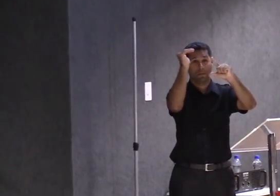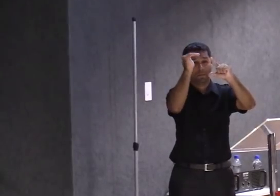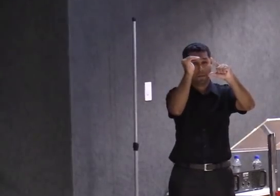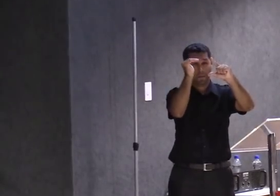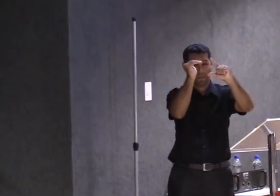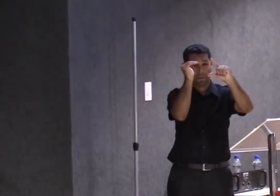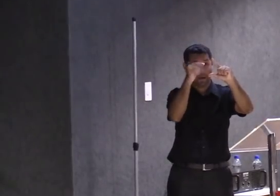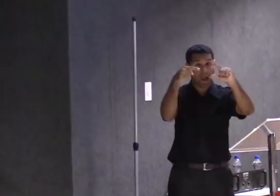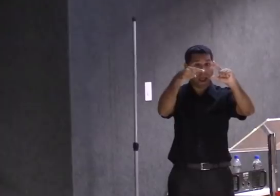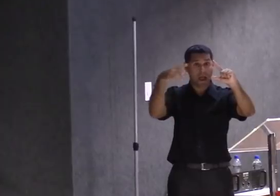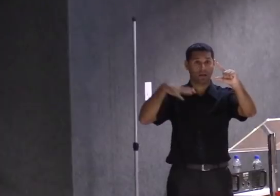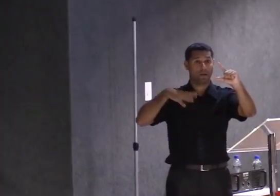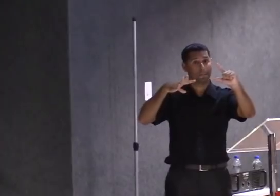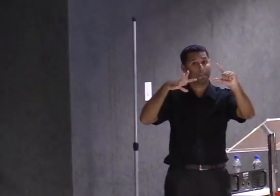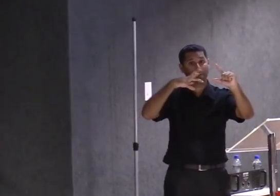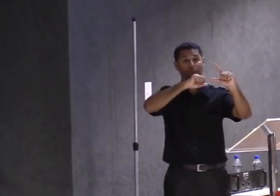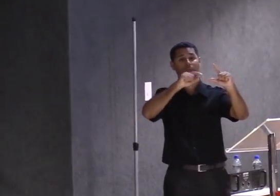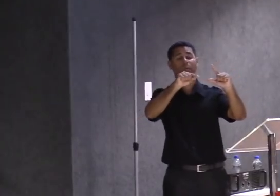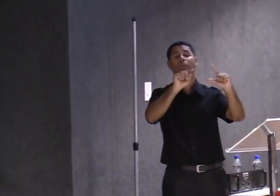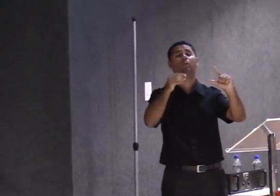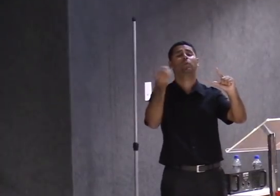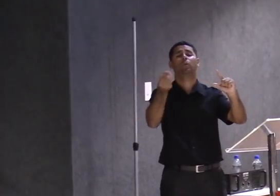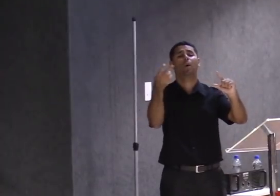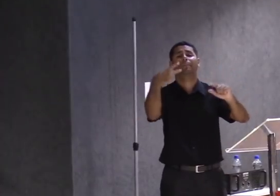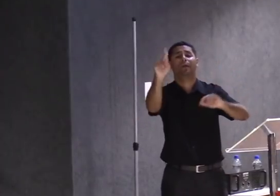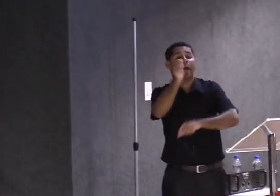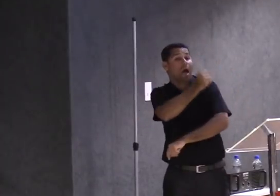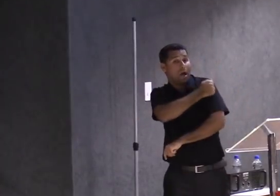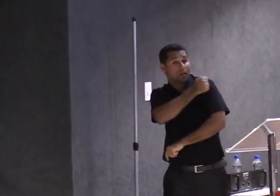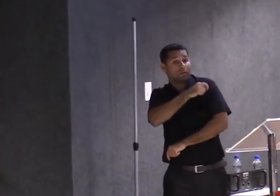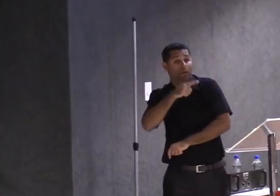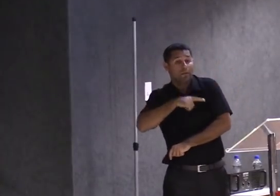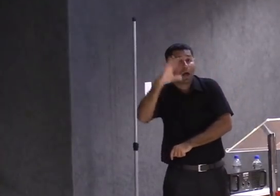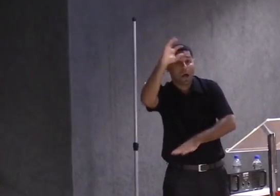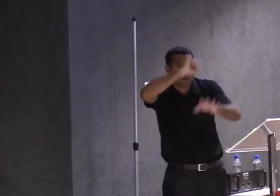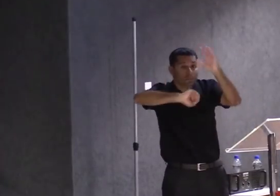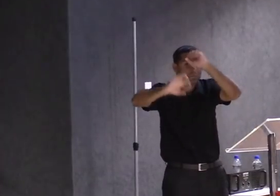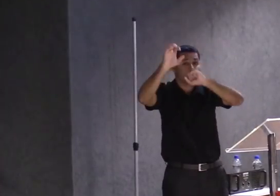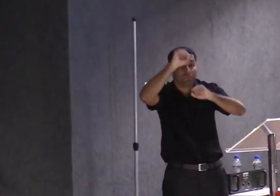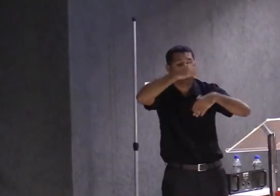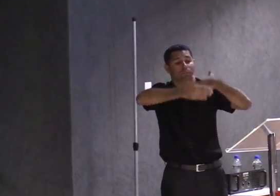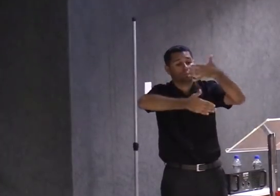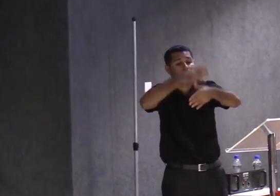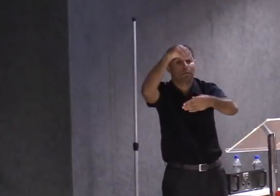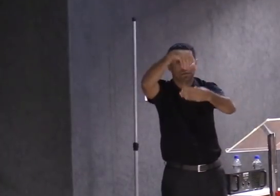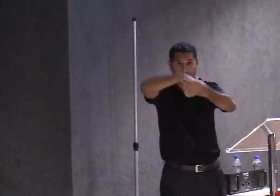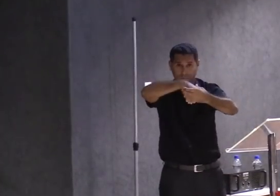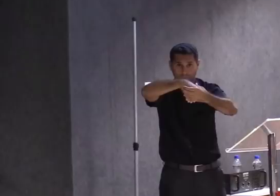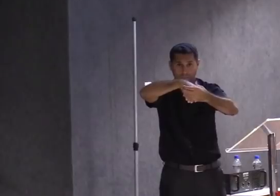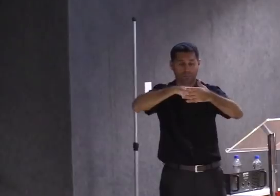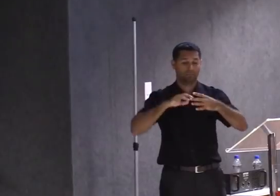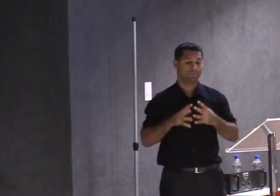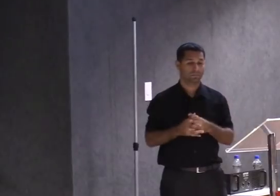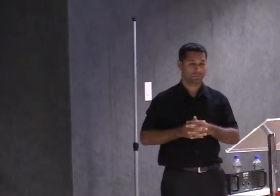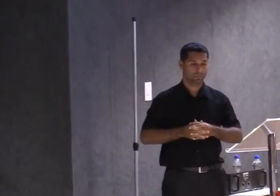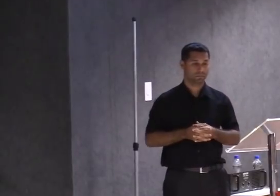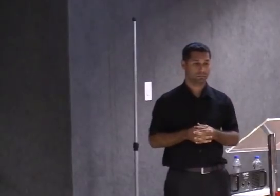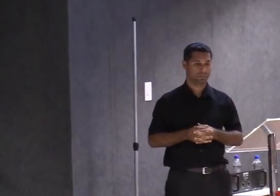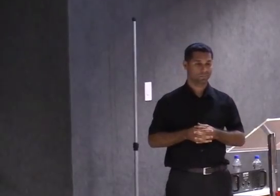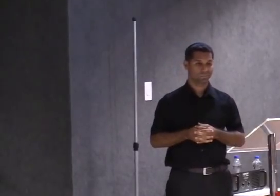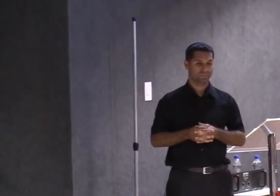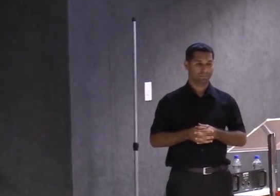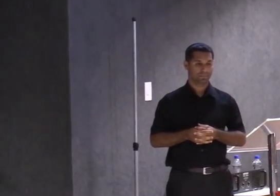a gente percebe como que os nossos alunos realmente estão aprendendo nesse processo. So when they are